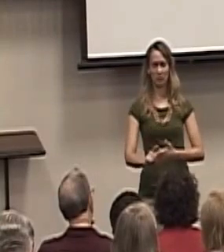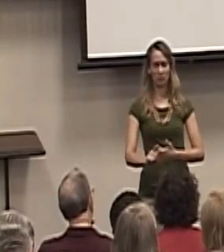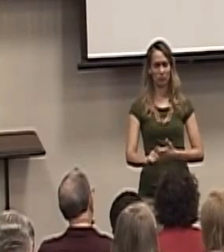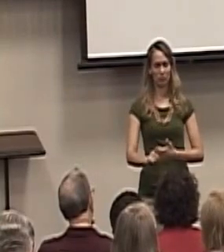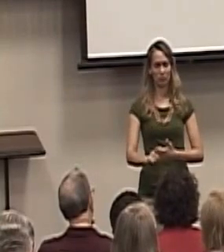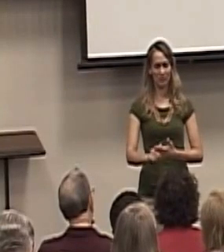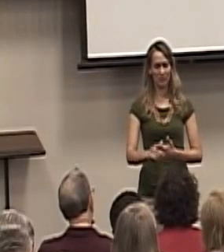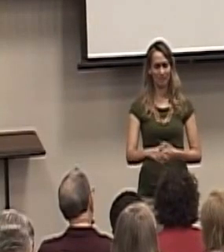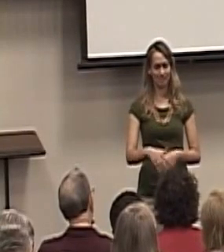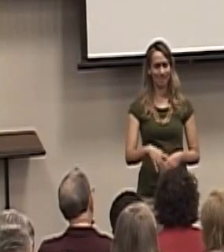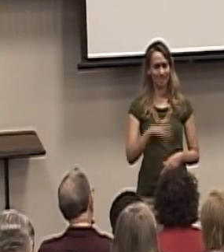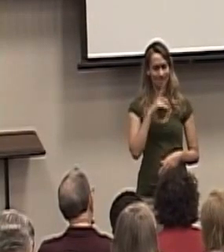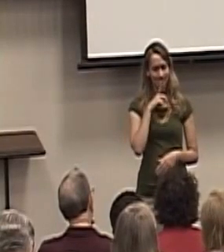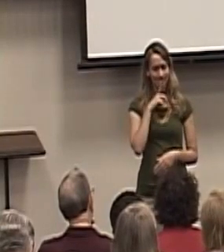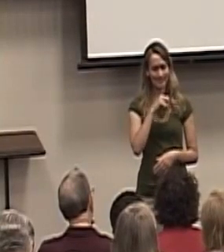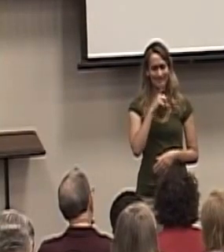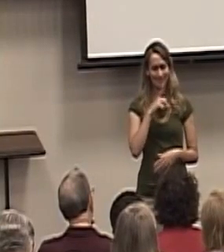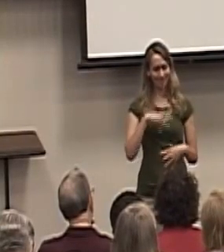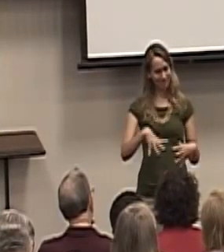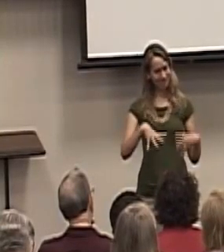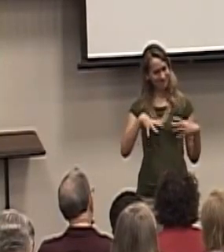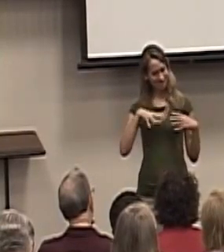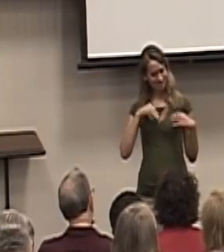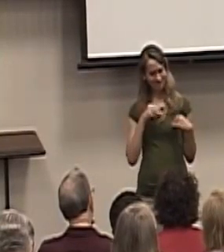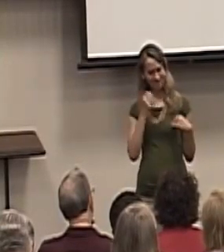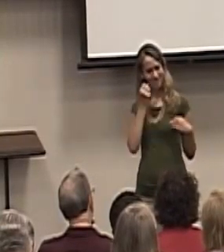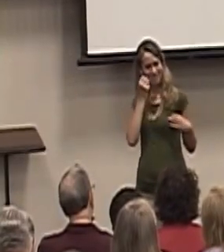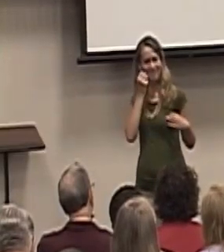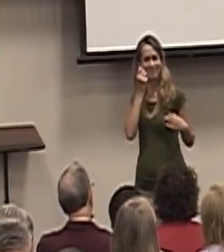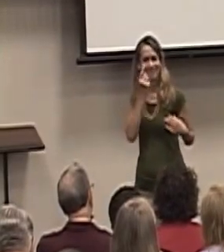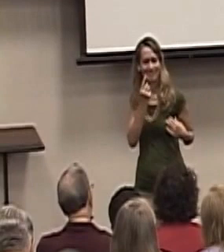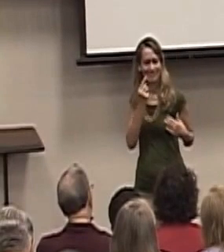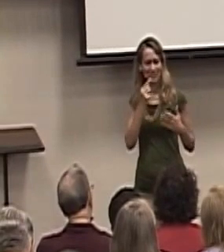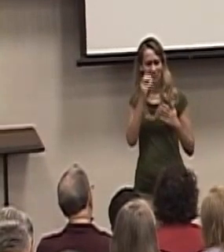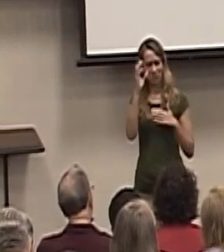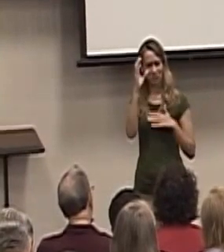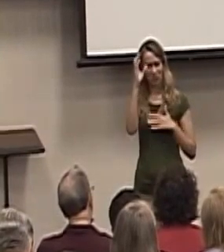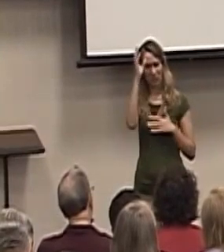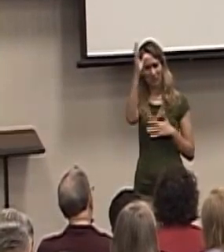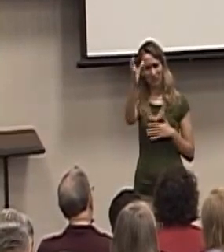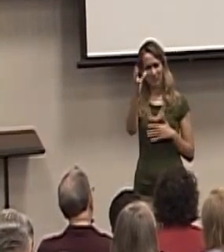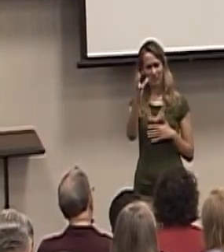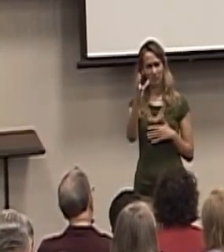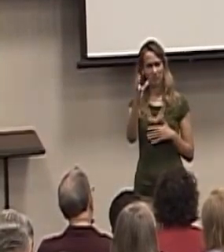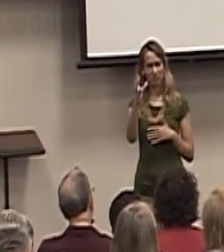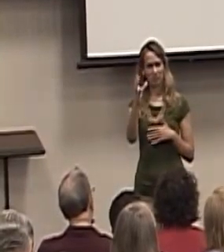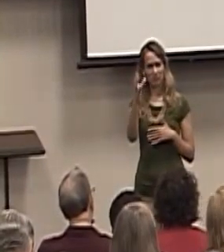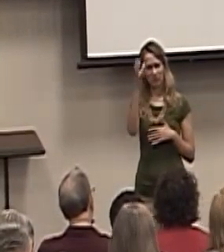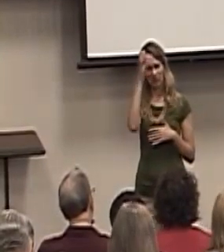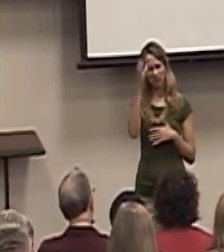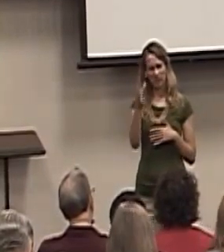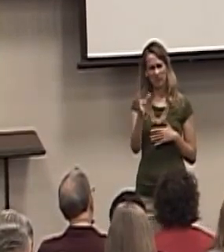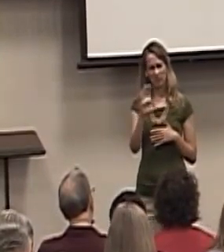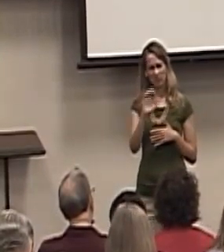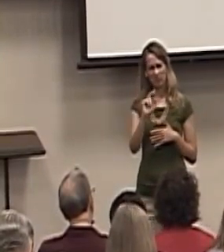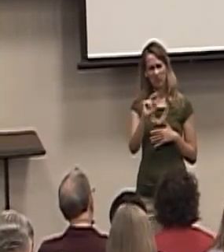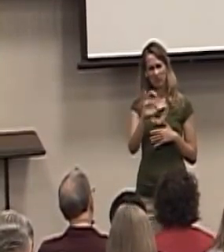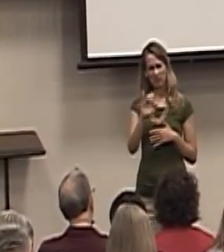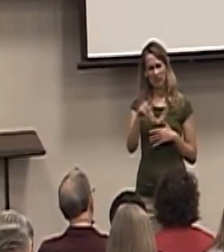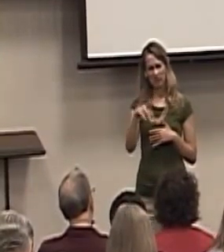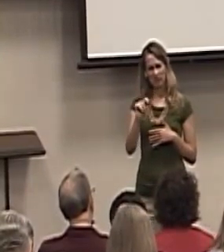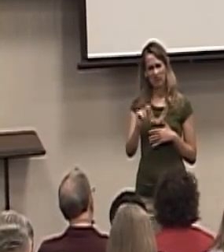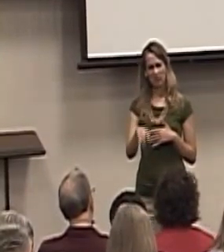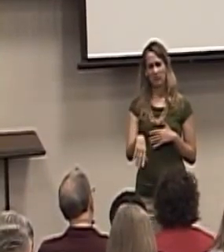know it's not a new concept for any of us, but until we get this, all of the other developments of our heart, they